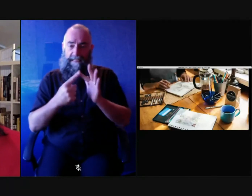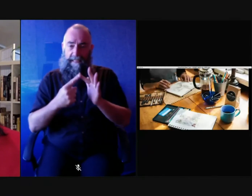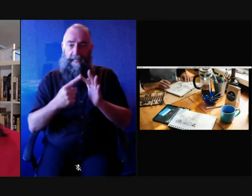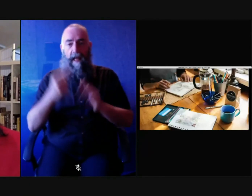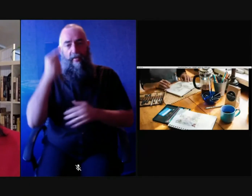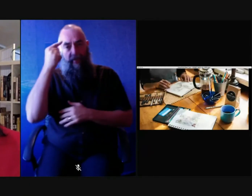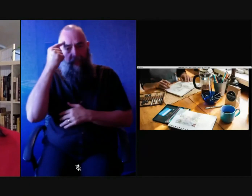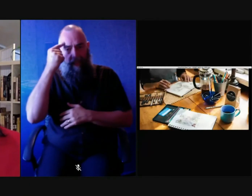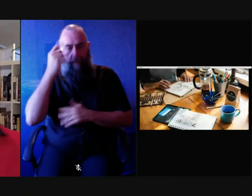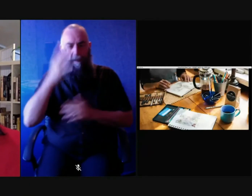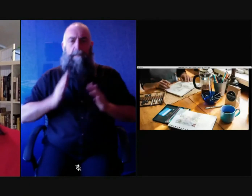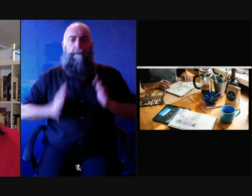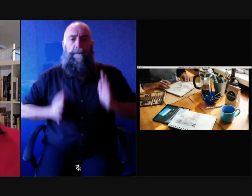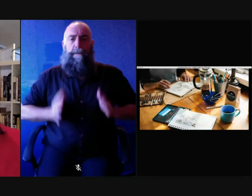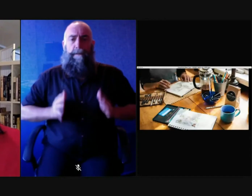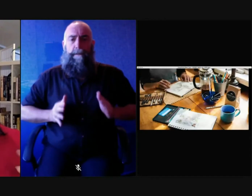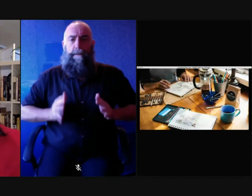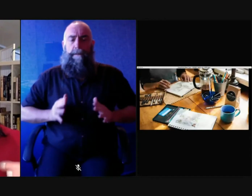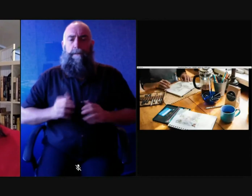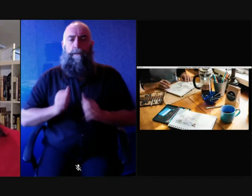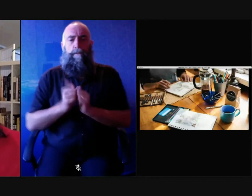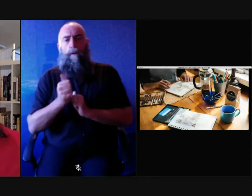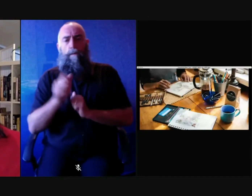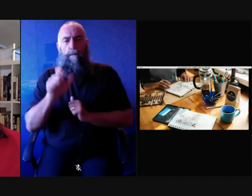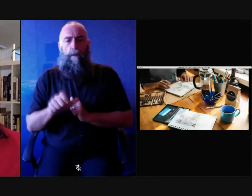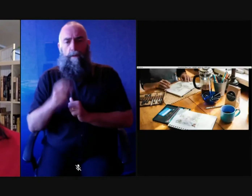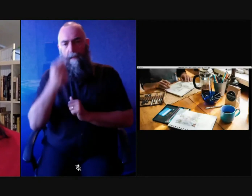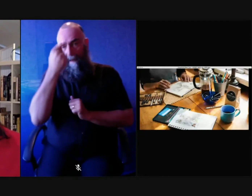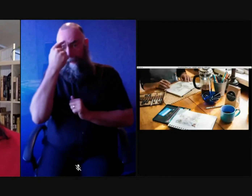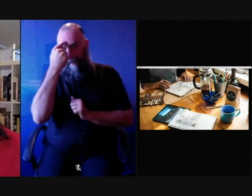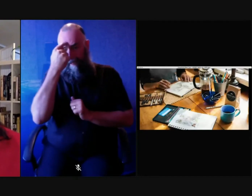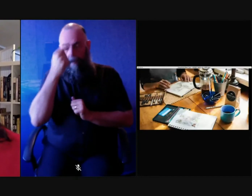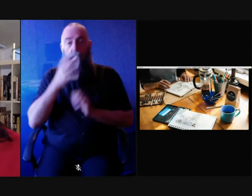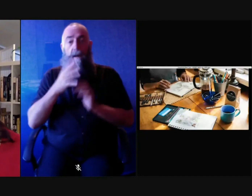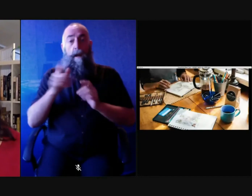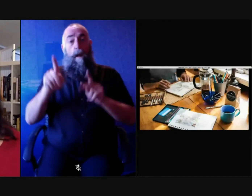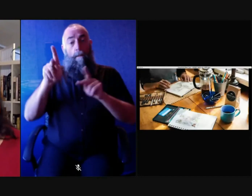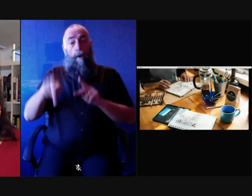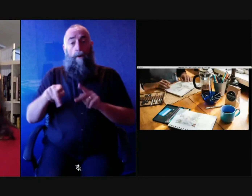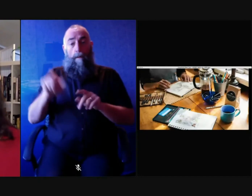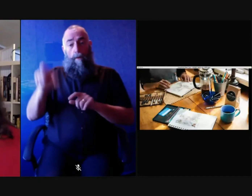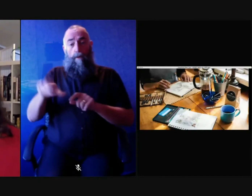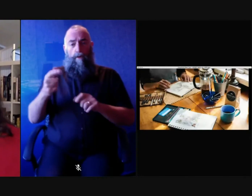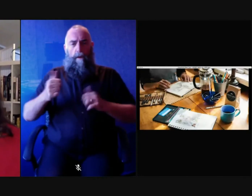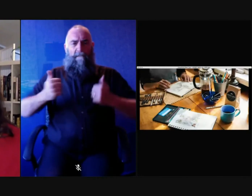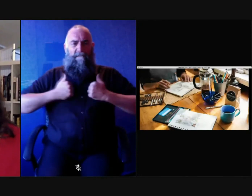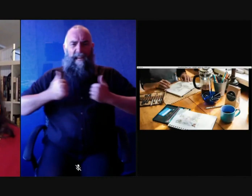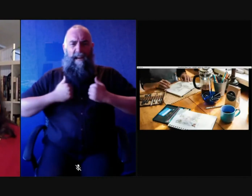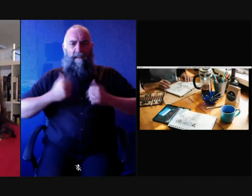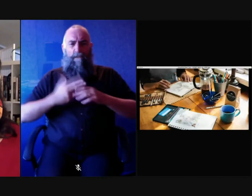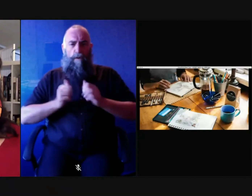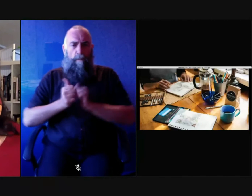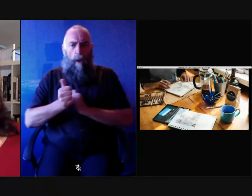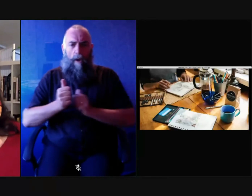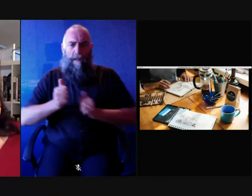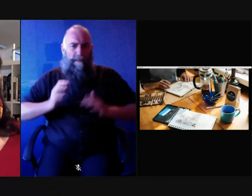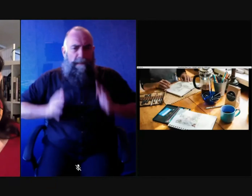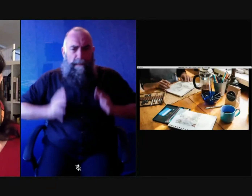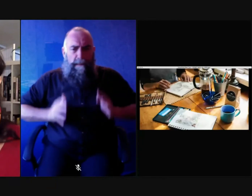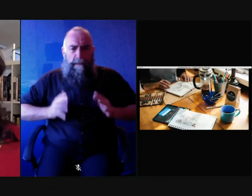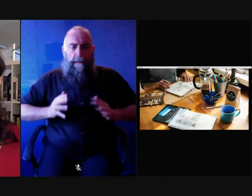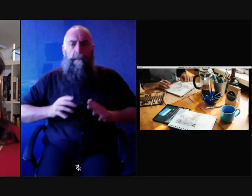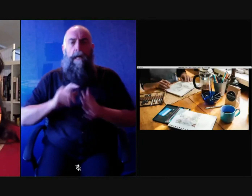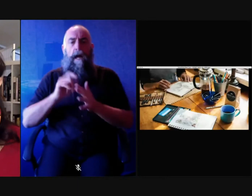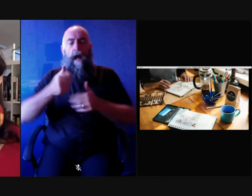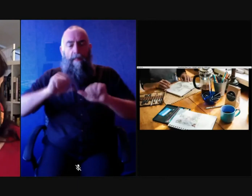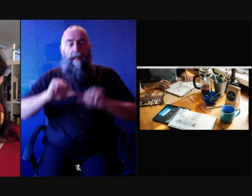and effect between an athlete maintaining their physical fitness and being able to be